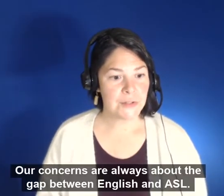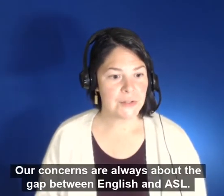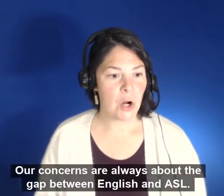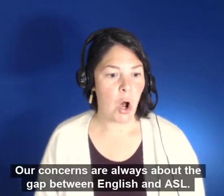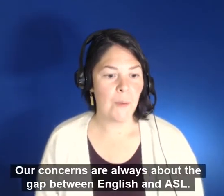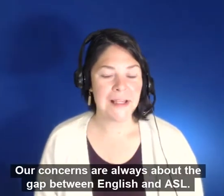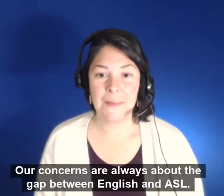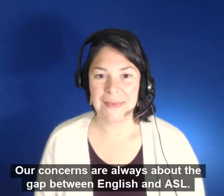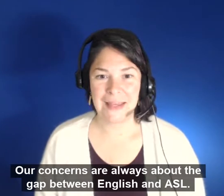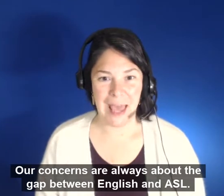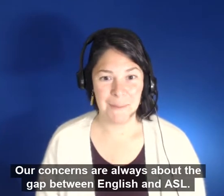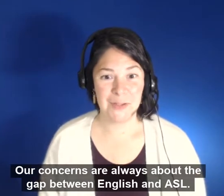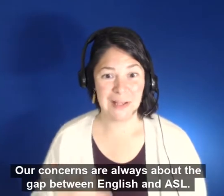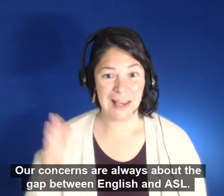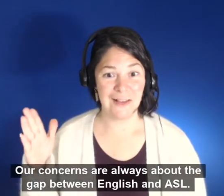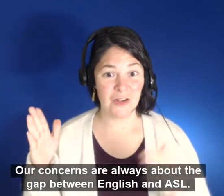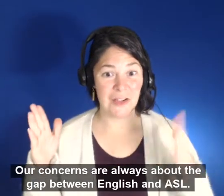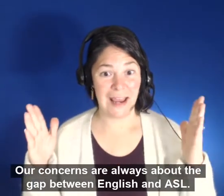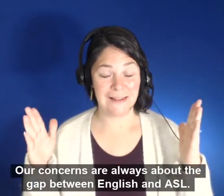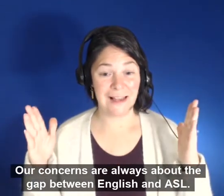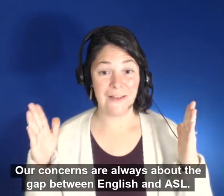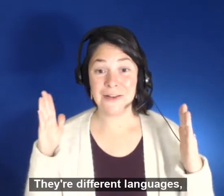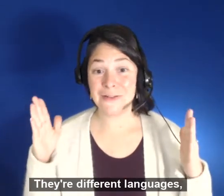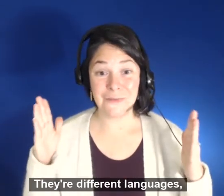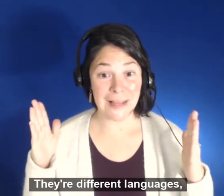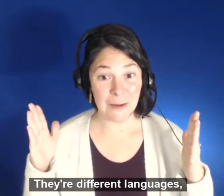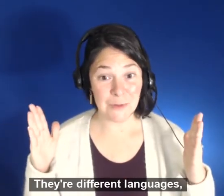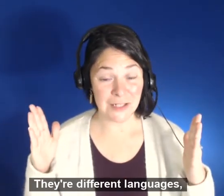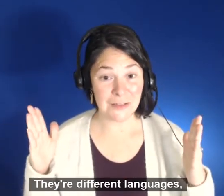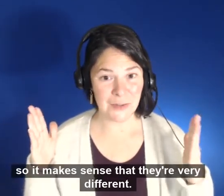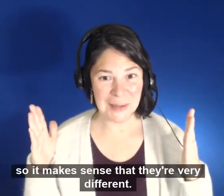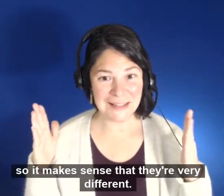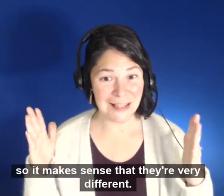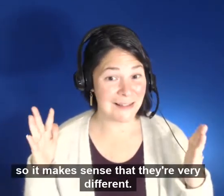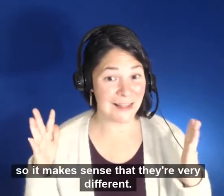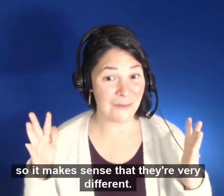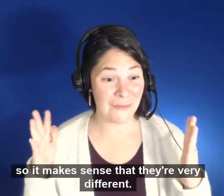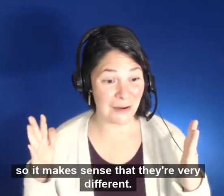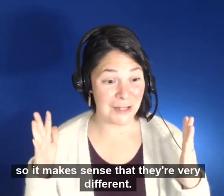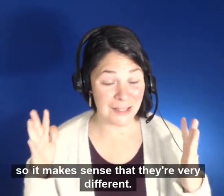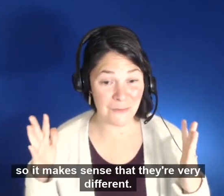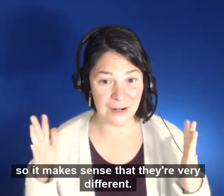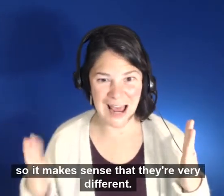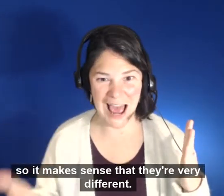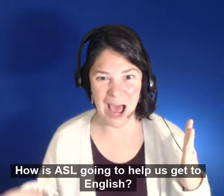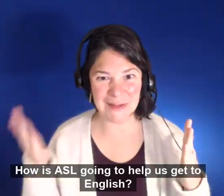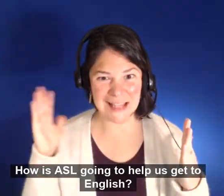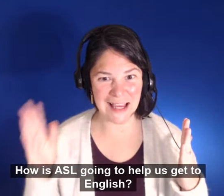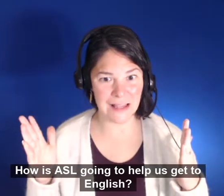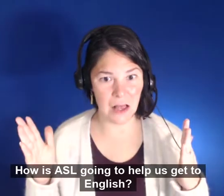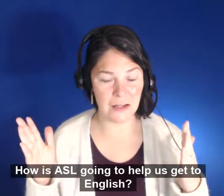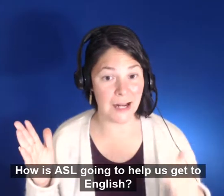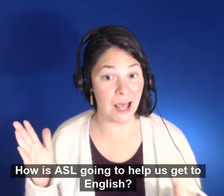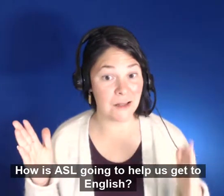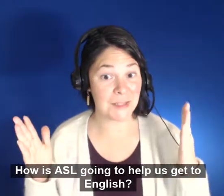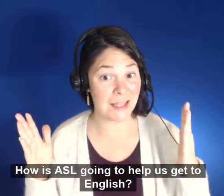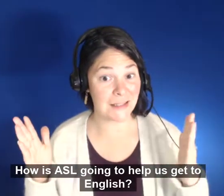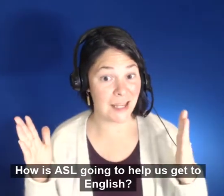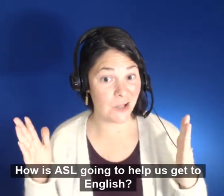are always about the gap between English and ASL. They're different languages, so it makes sense that they're very different. How is ASL going to help us get to